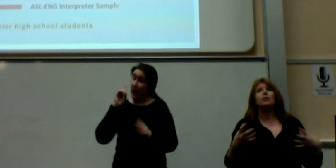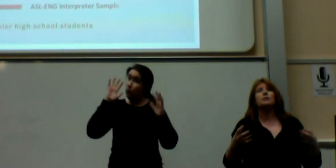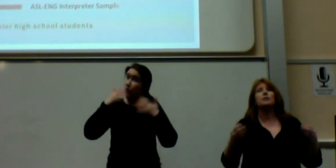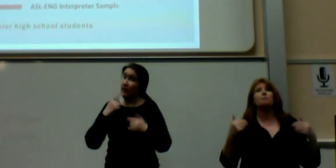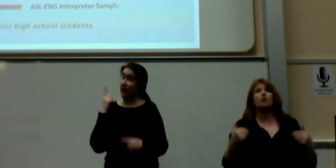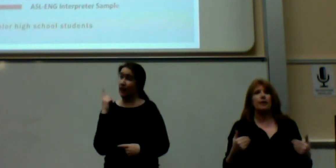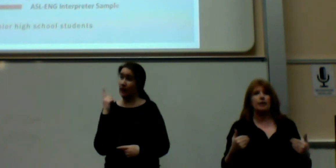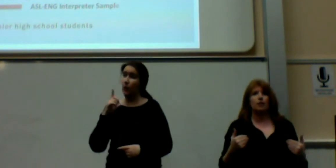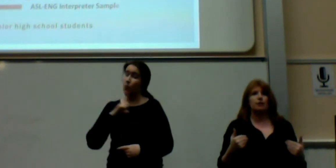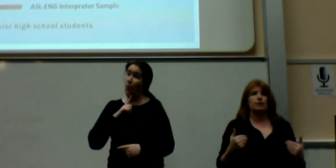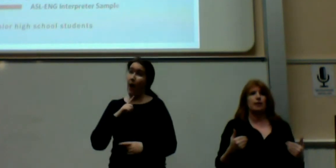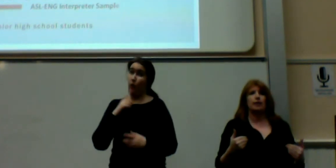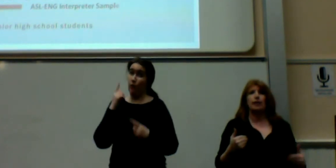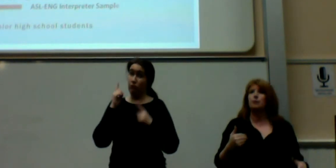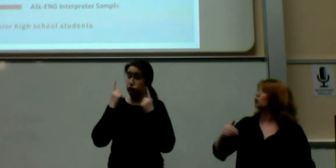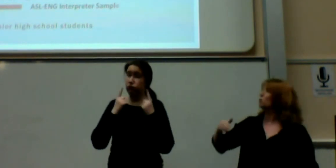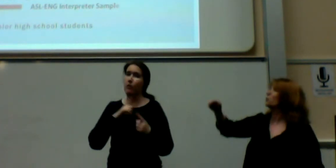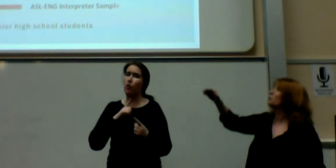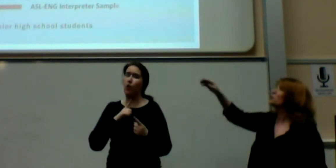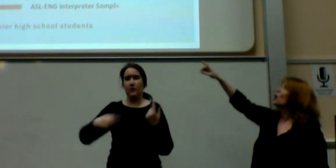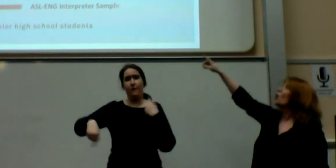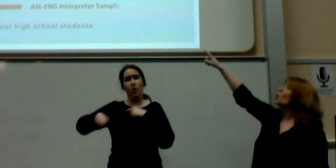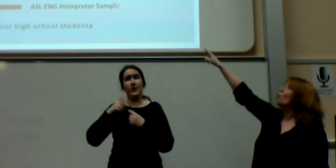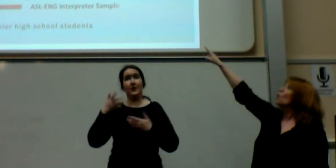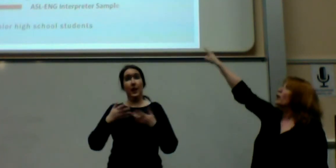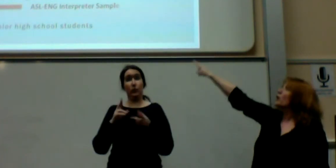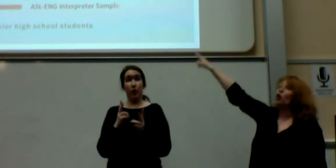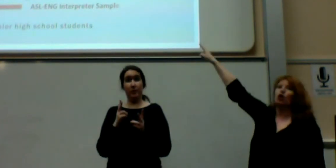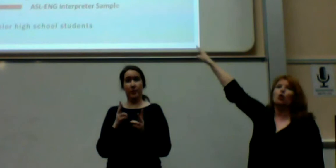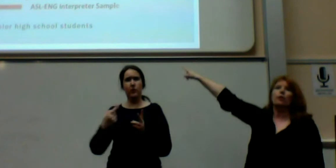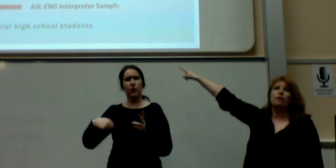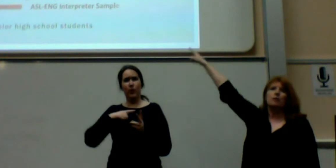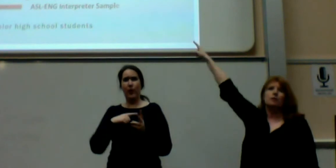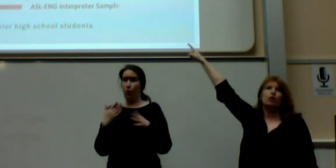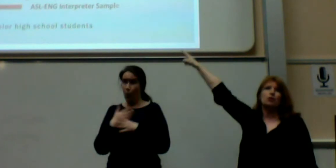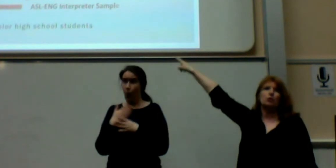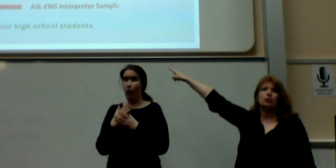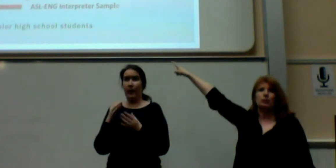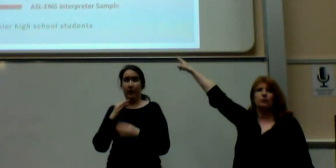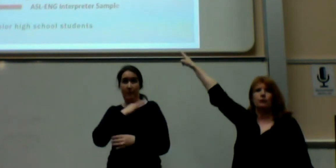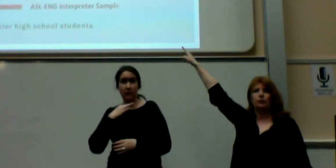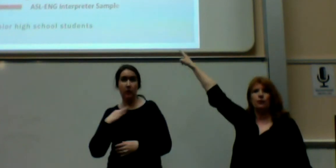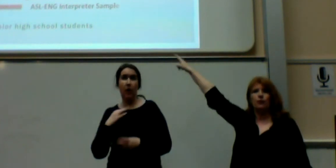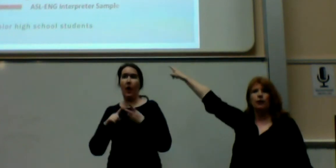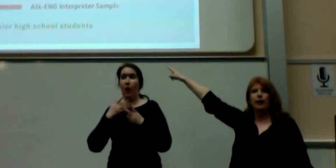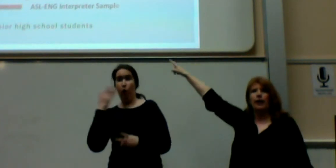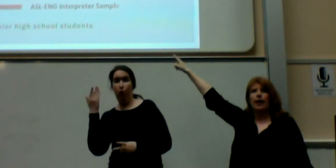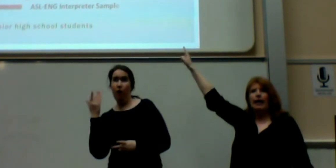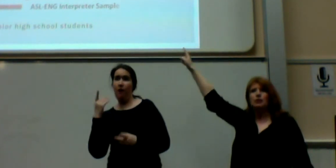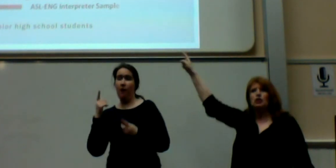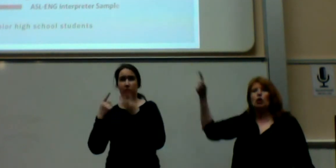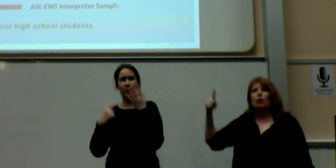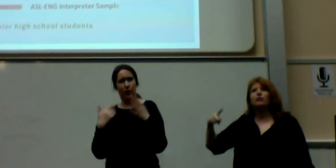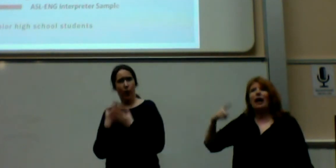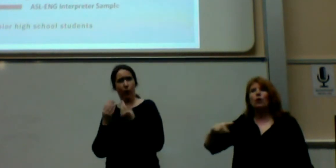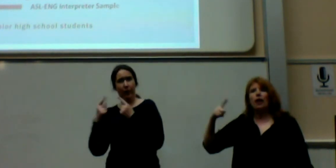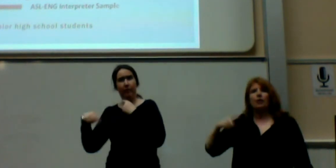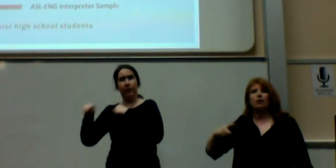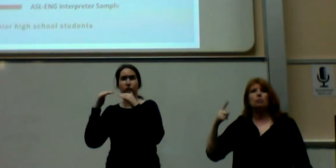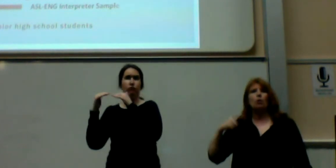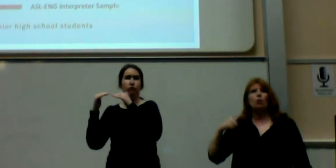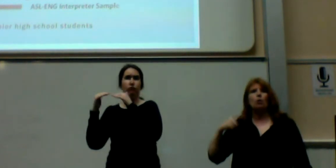level is that for many of us as sign language interpreters, we work with these folks. And so if